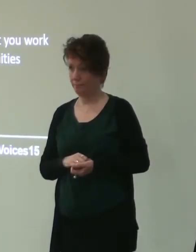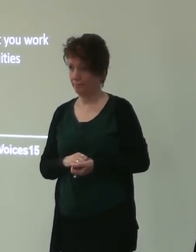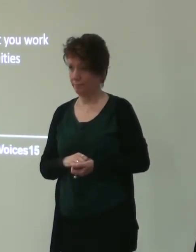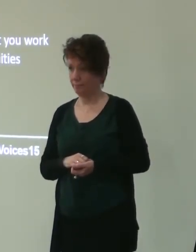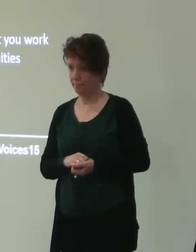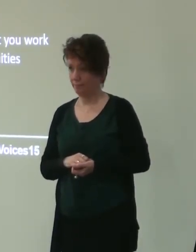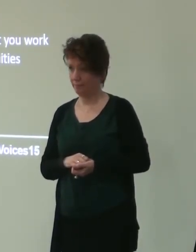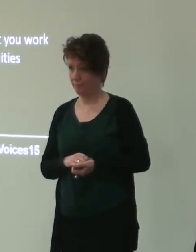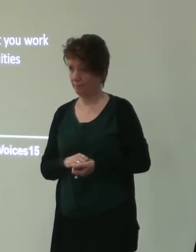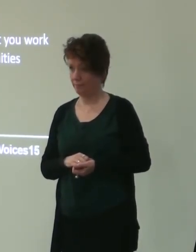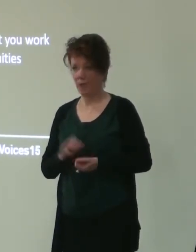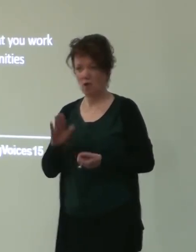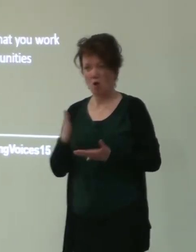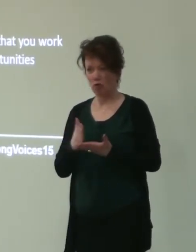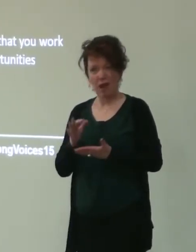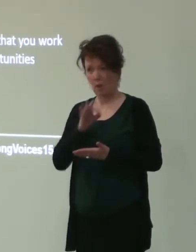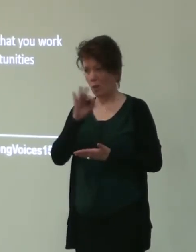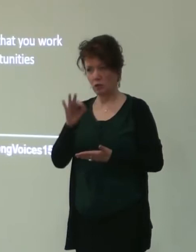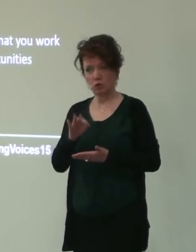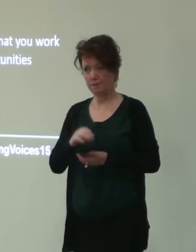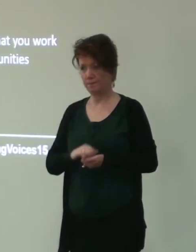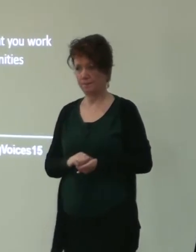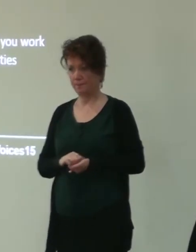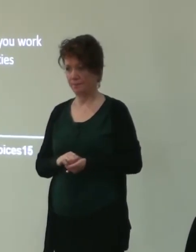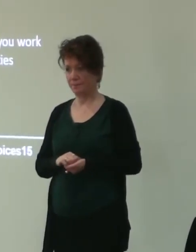Thanks. It's okay.